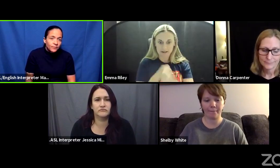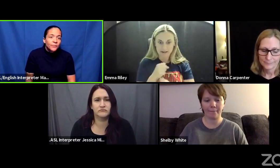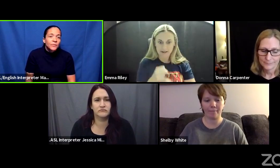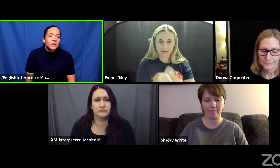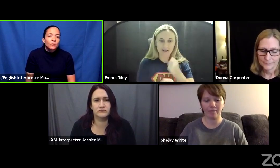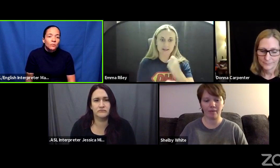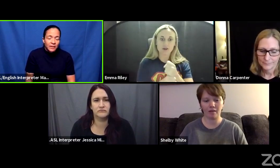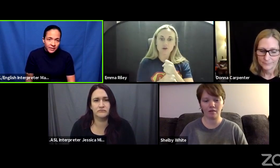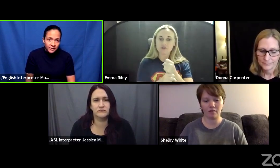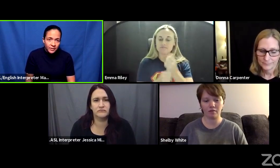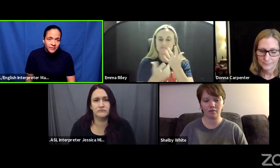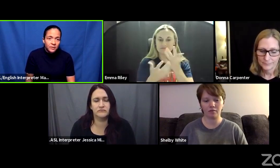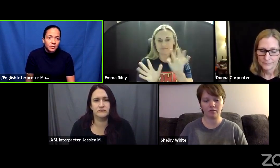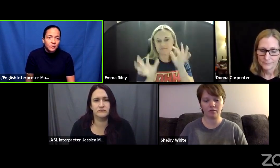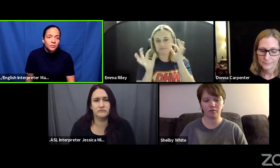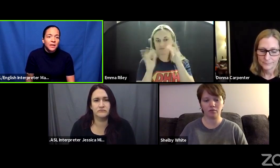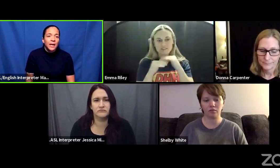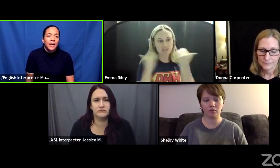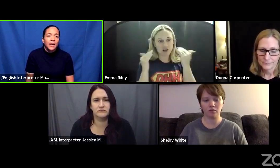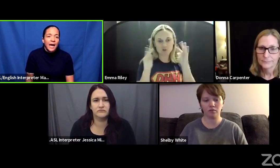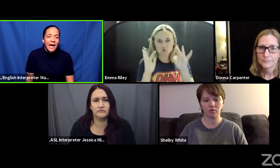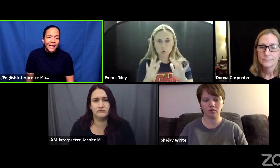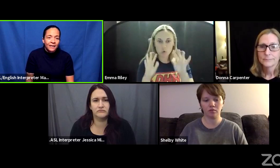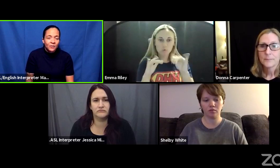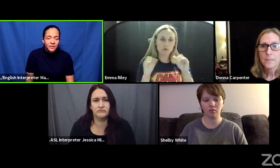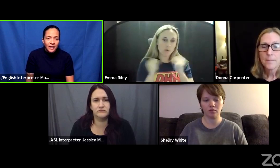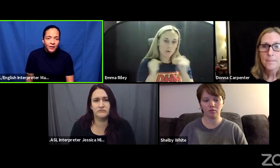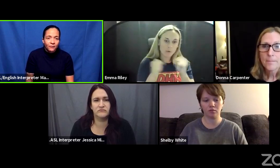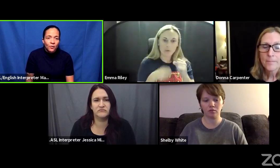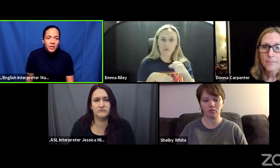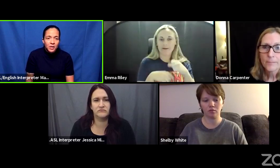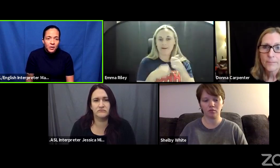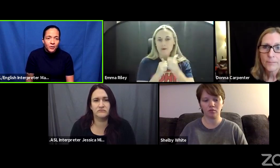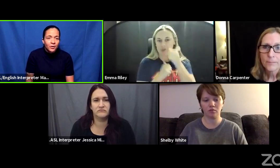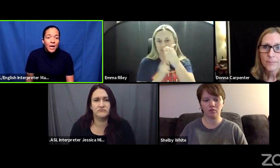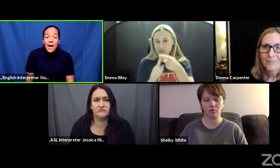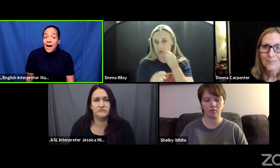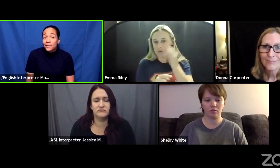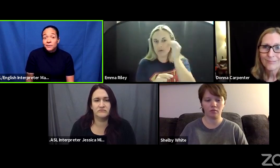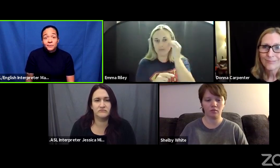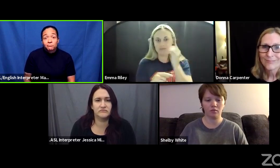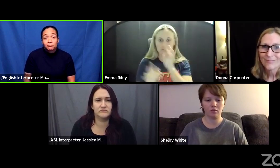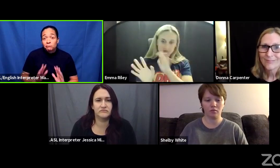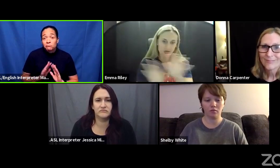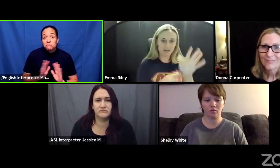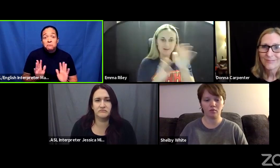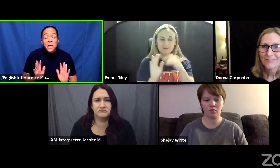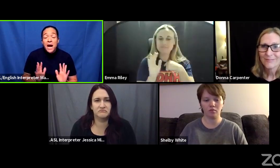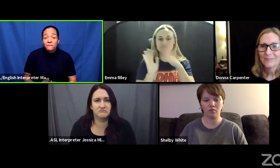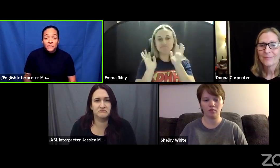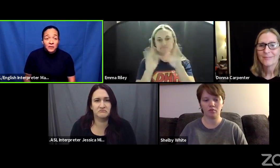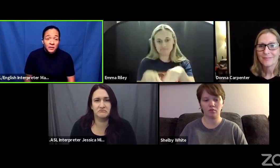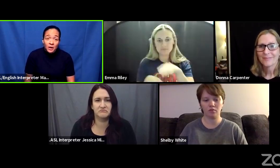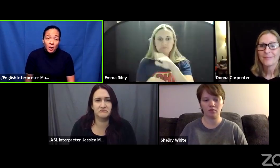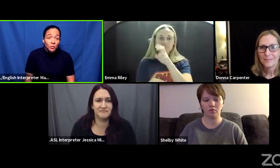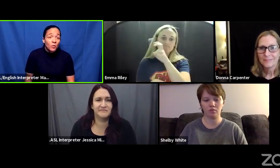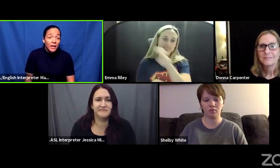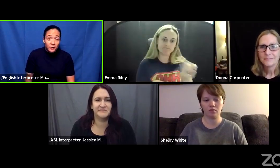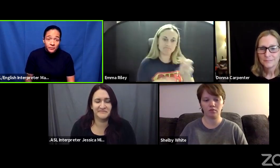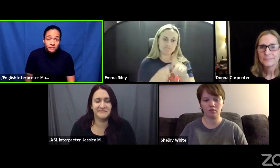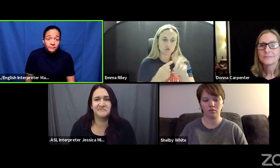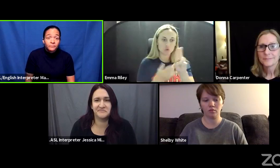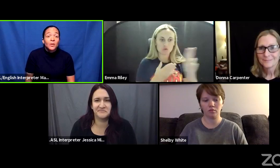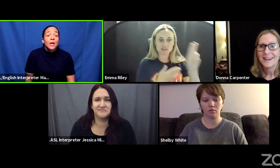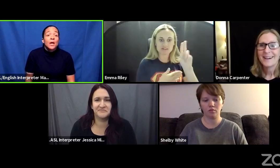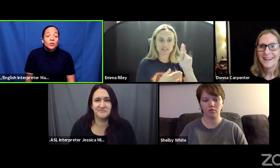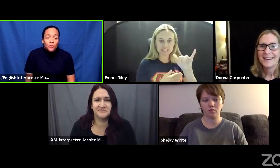RIT, Rochester Institute. I was there for a year. I was not feeling the cold